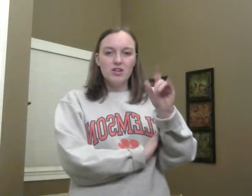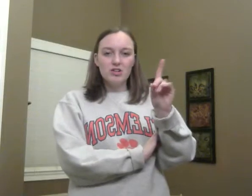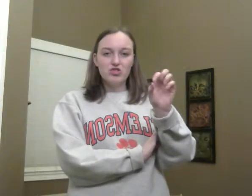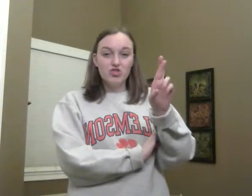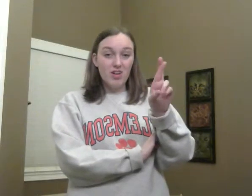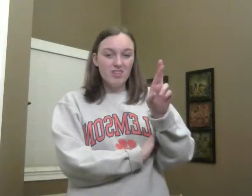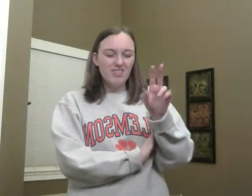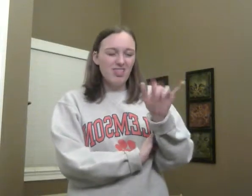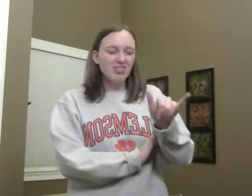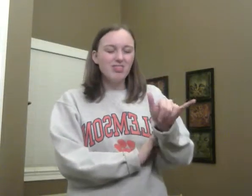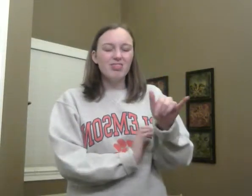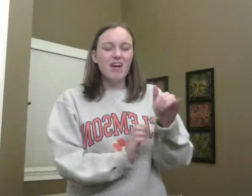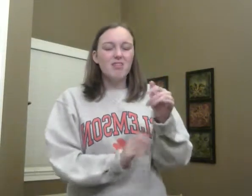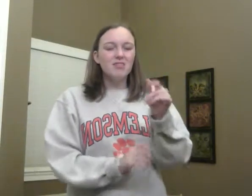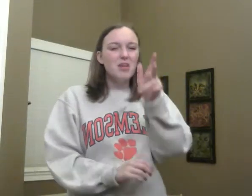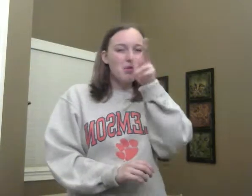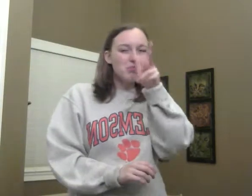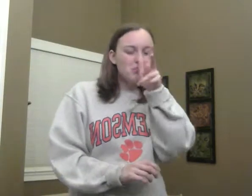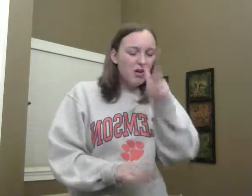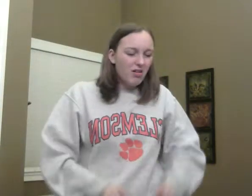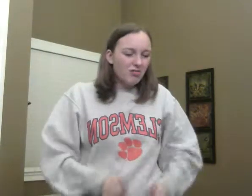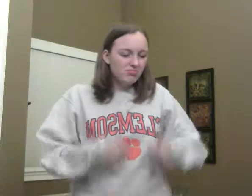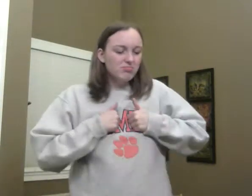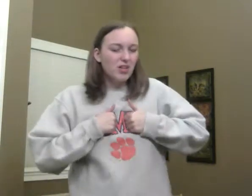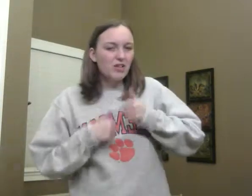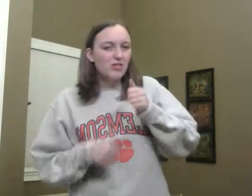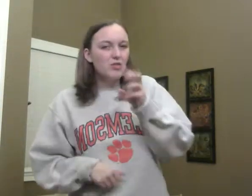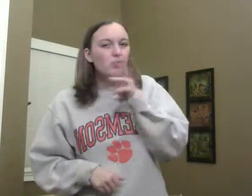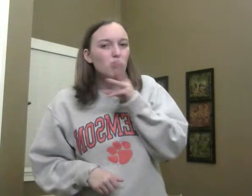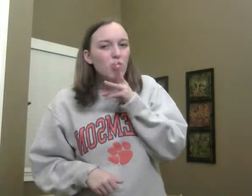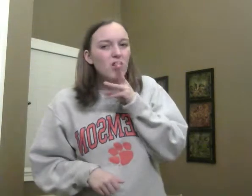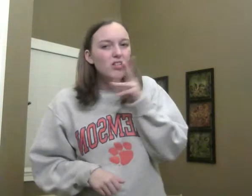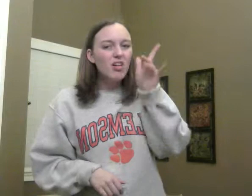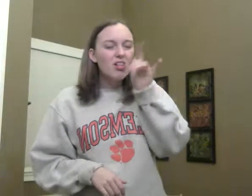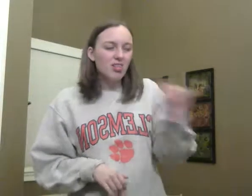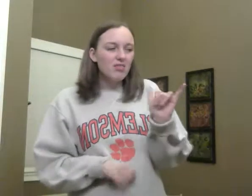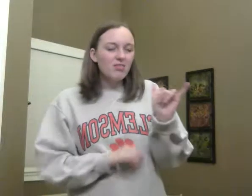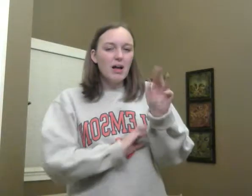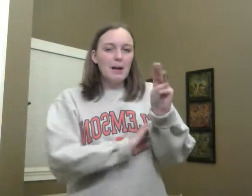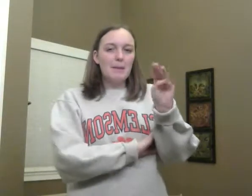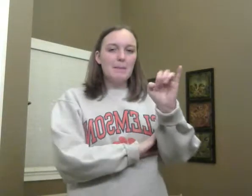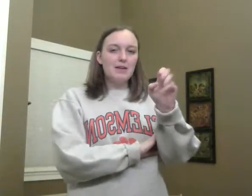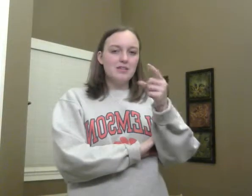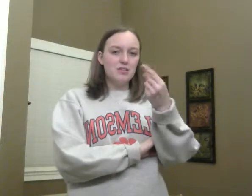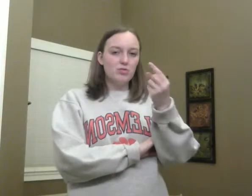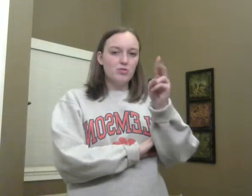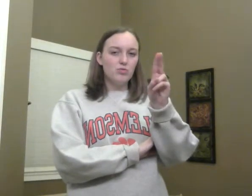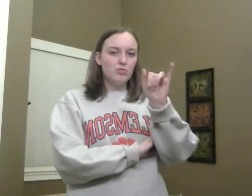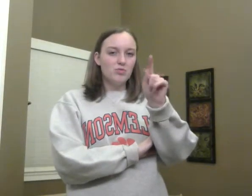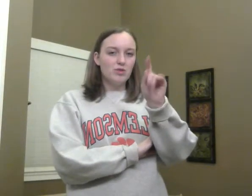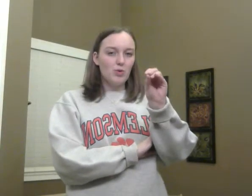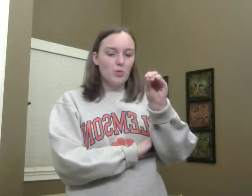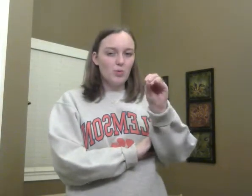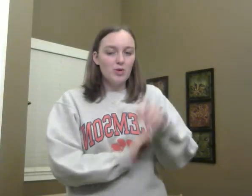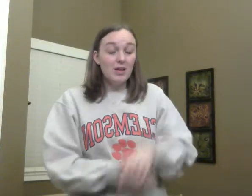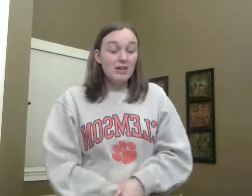large mosquito. What makes it different from a mosquito, however, is the fact that it can walk across the water. You